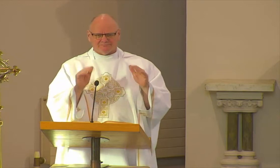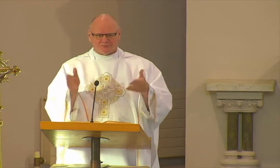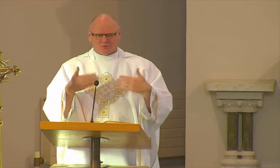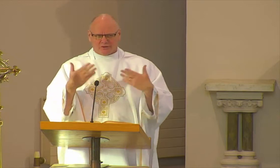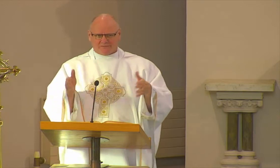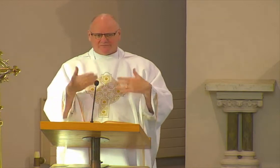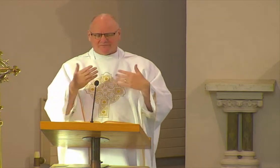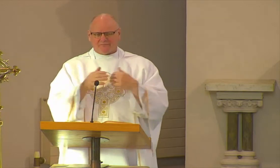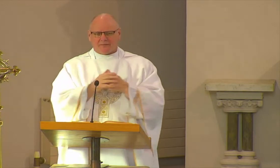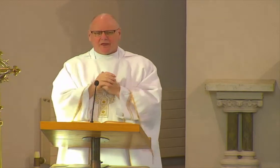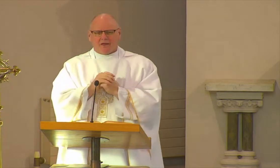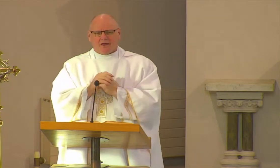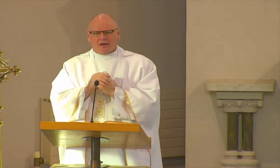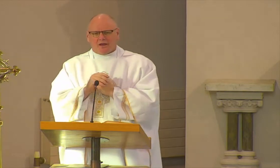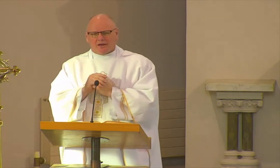Okay.